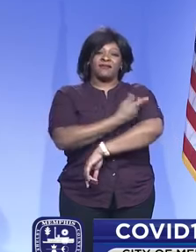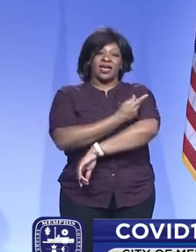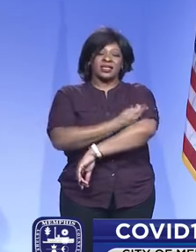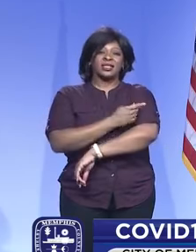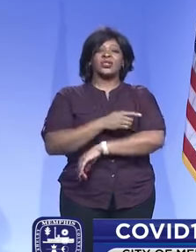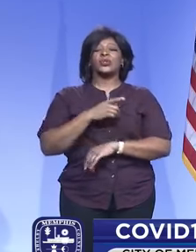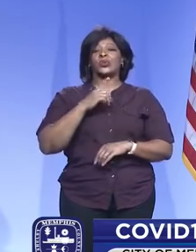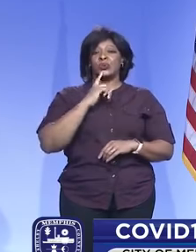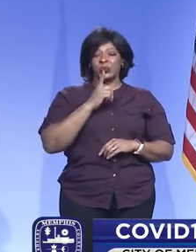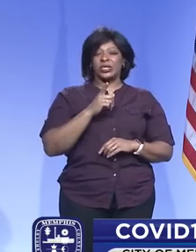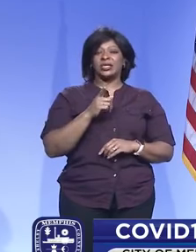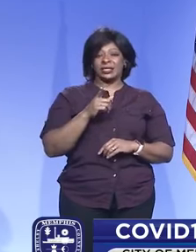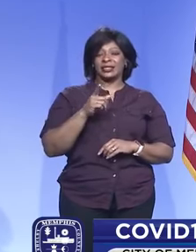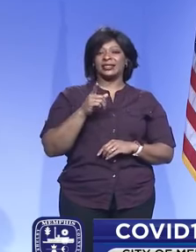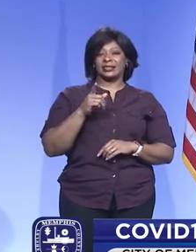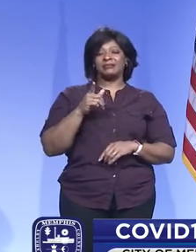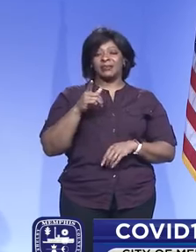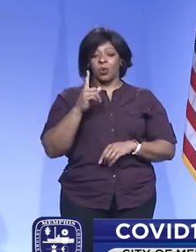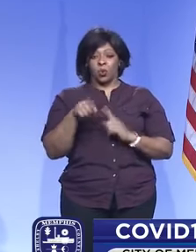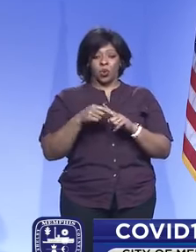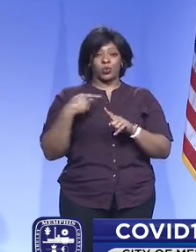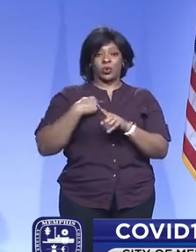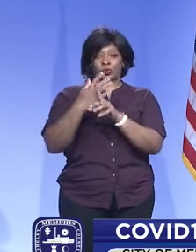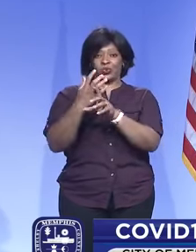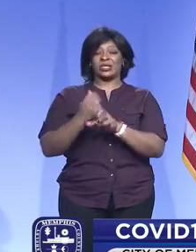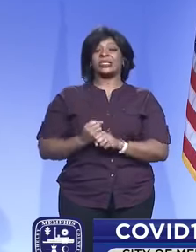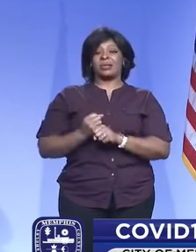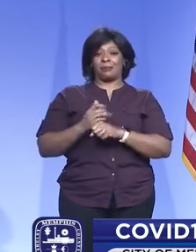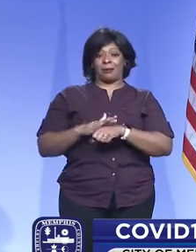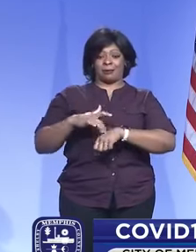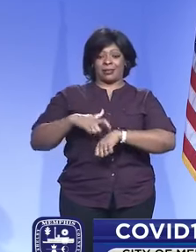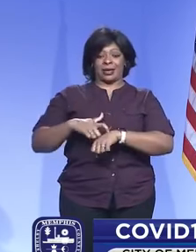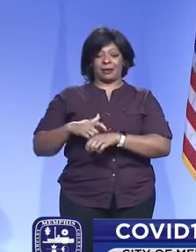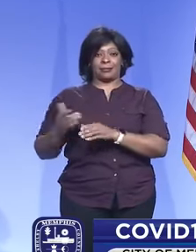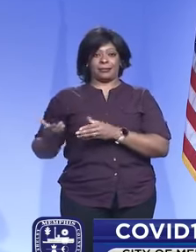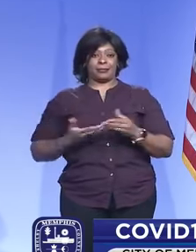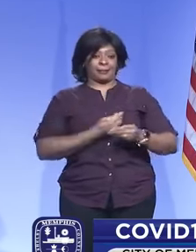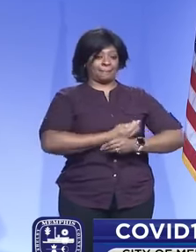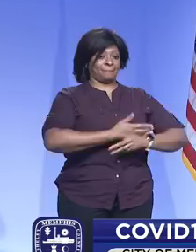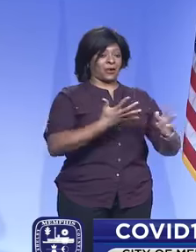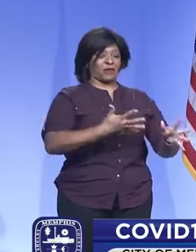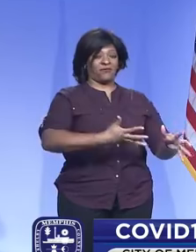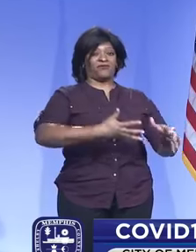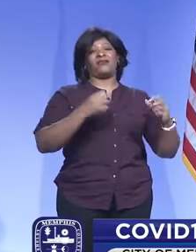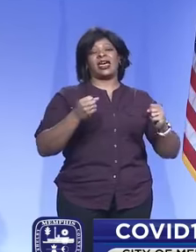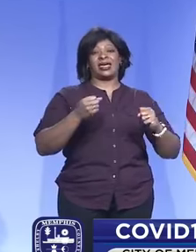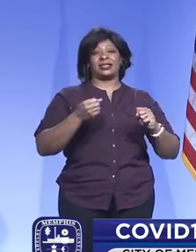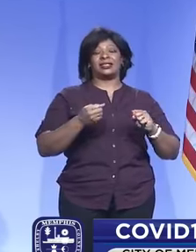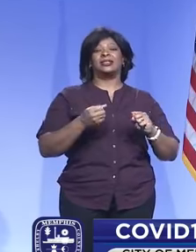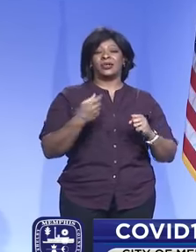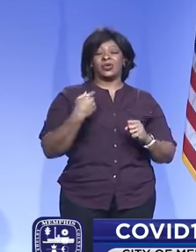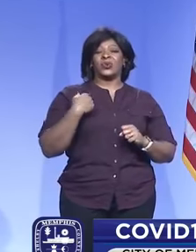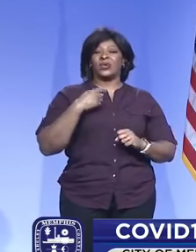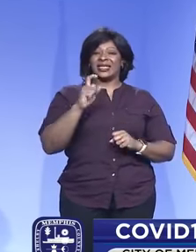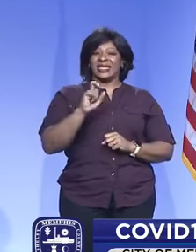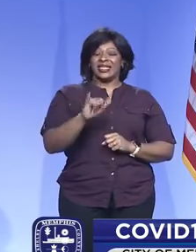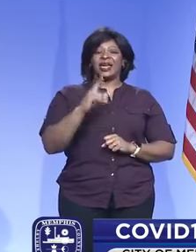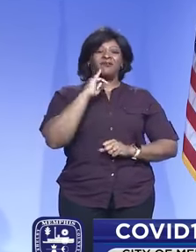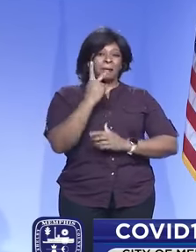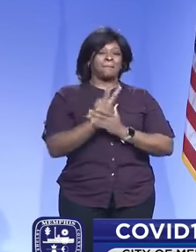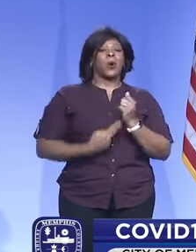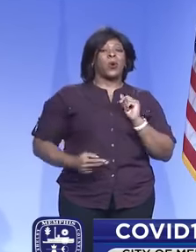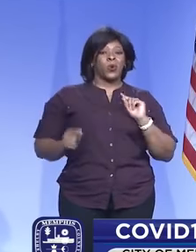tenuous vaccine, and so we need to make sure that once it's received, we're able to get it to the field quickly and administered quickly. So we actually need it for